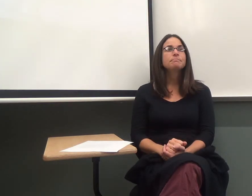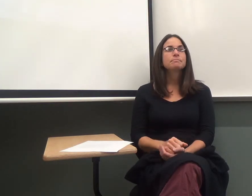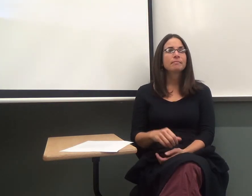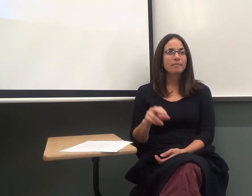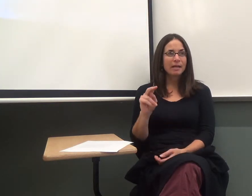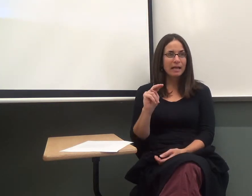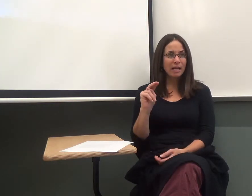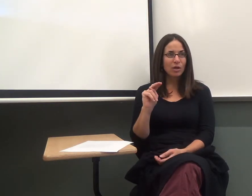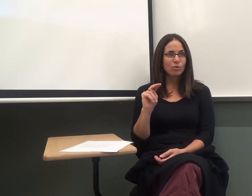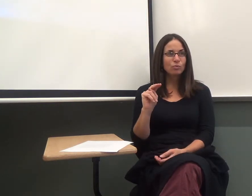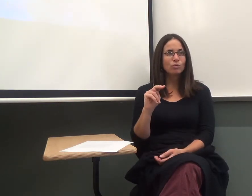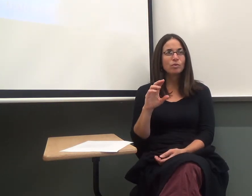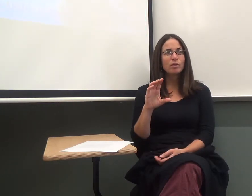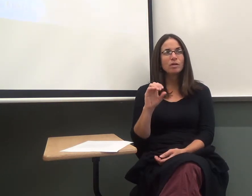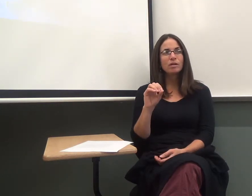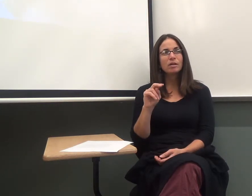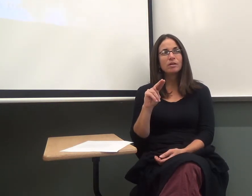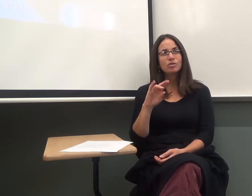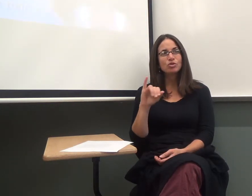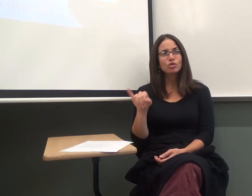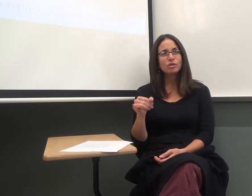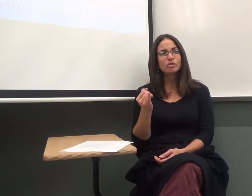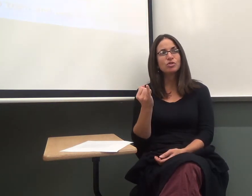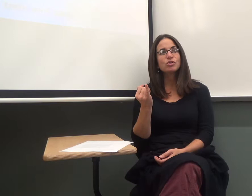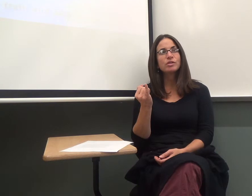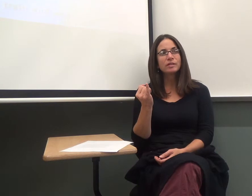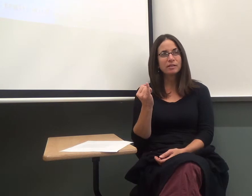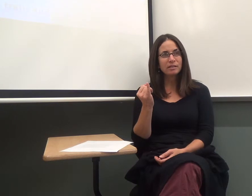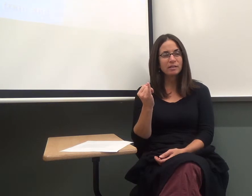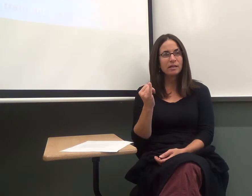then conjunction, Pronouns is there. and then what about if?